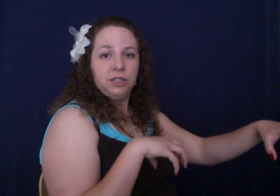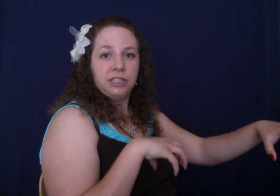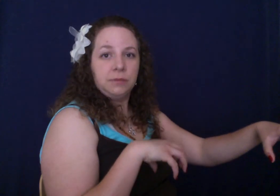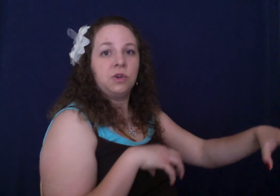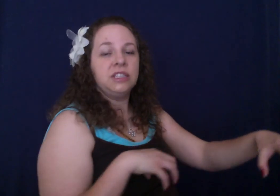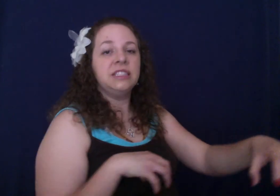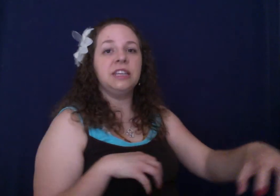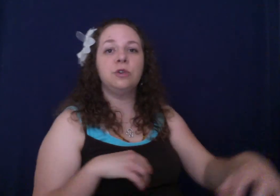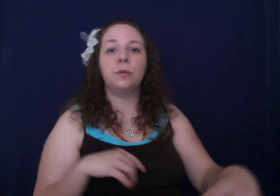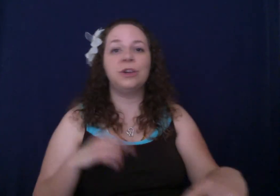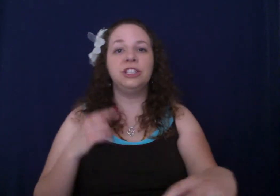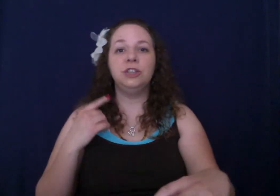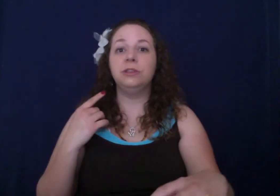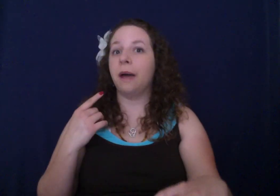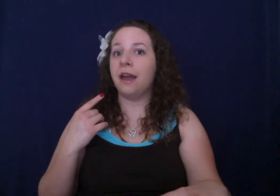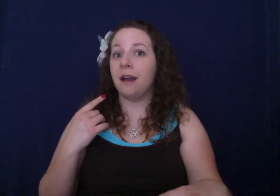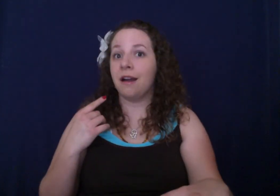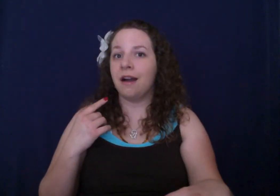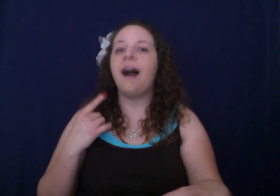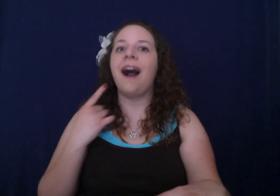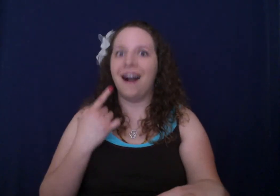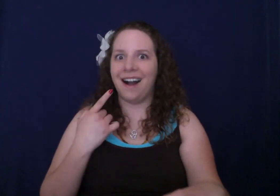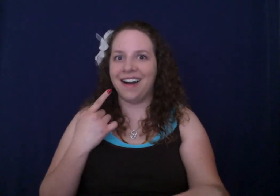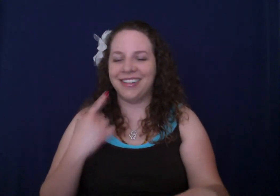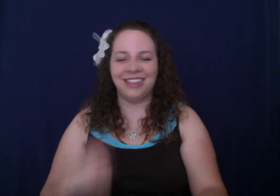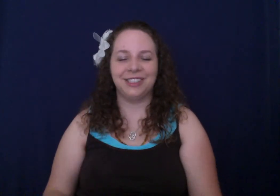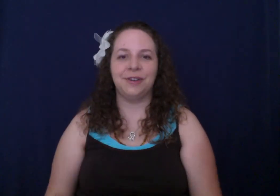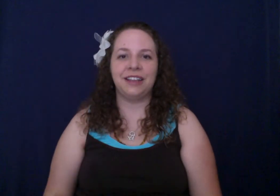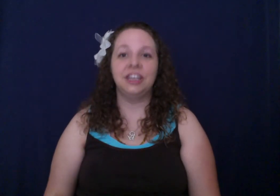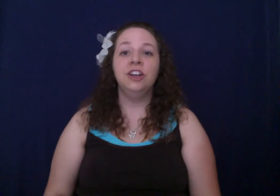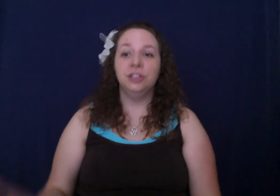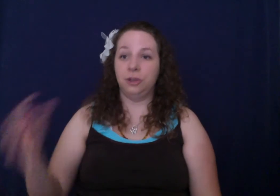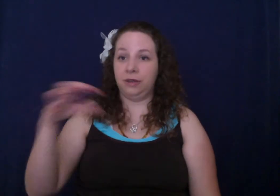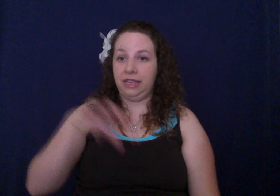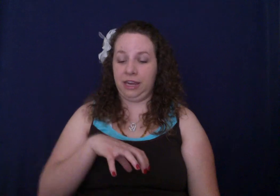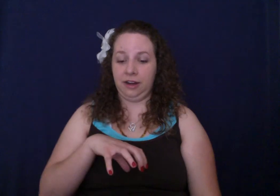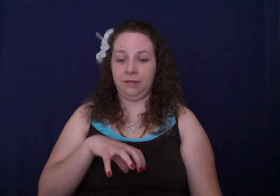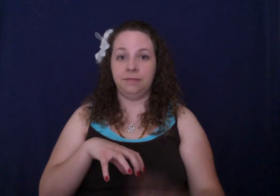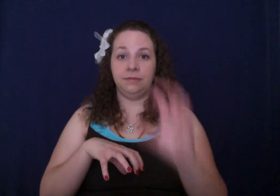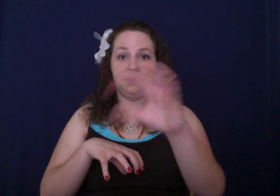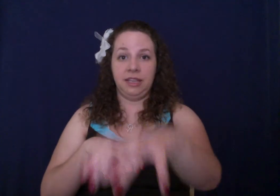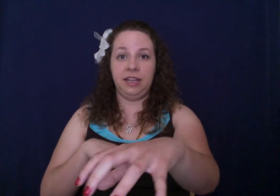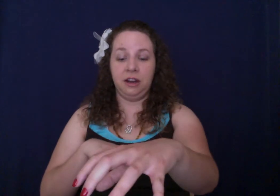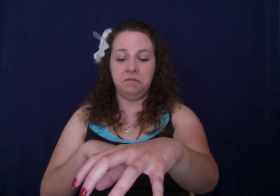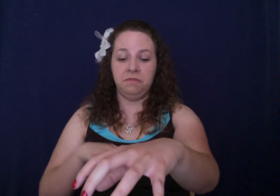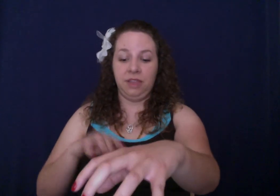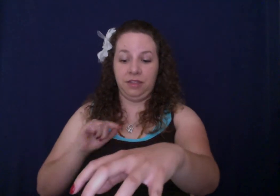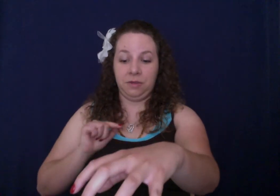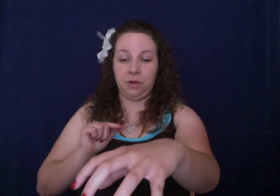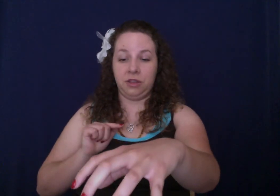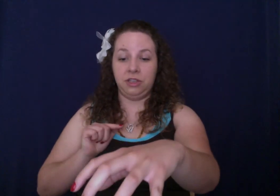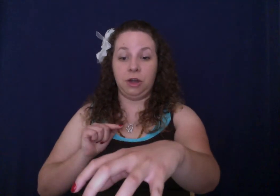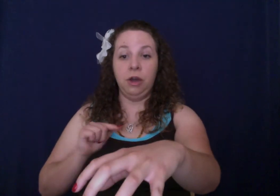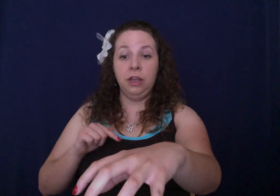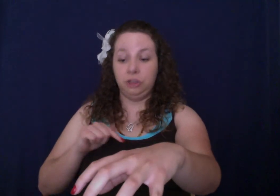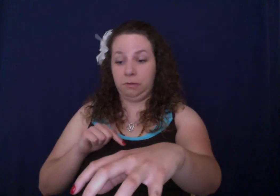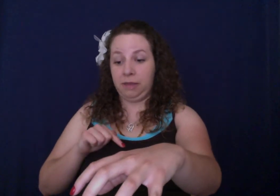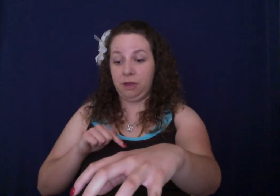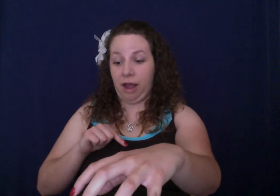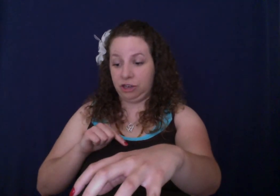I'm going to say, so I'm going to use my that's correct. So here to here, and I'm going to go, so maybe you actually